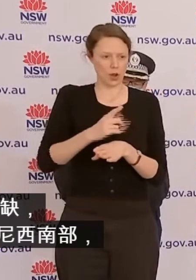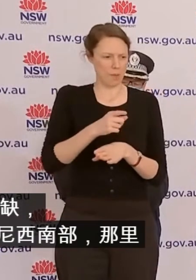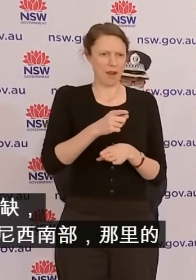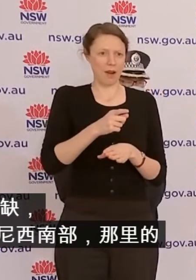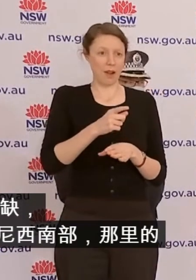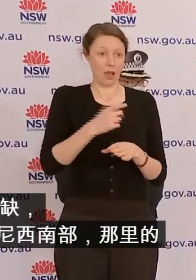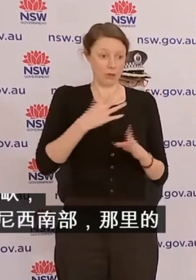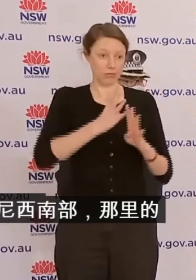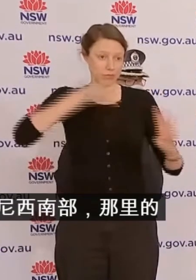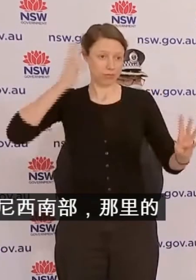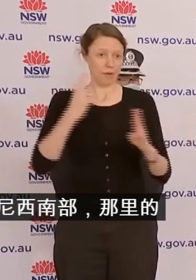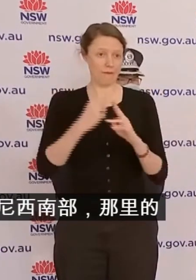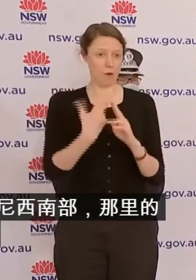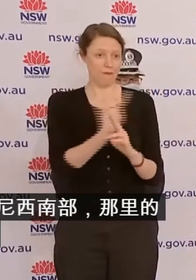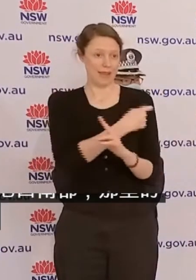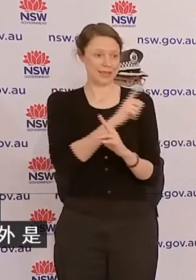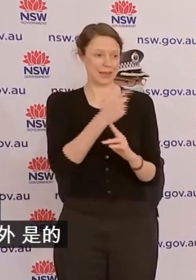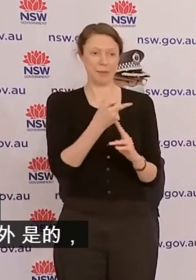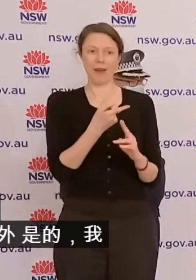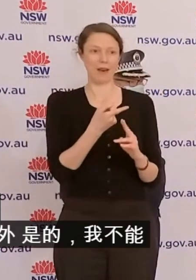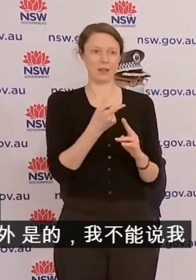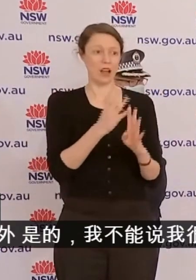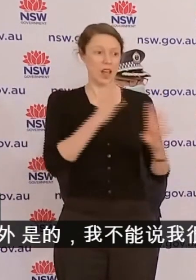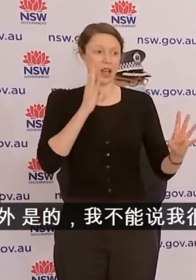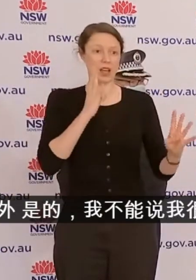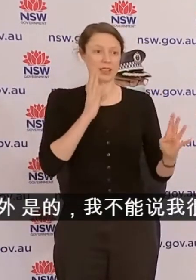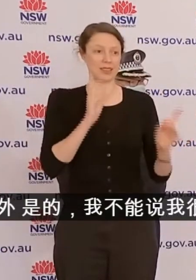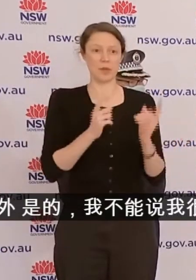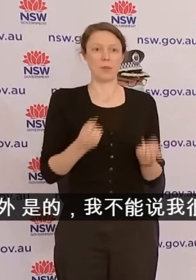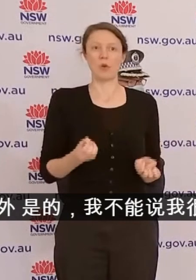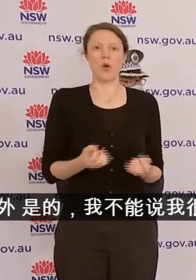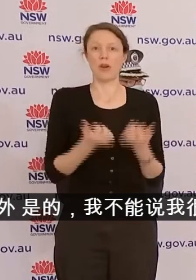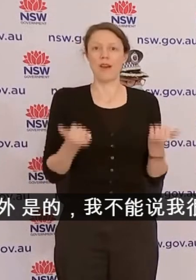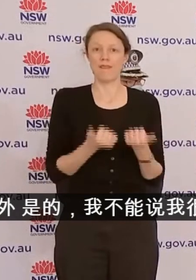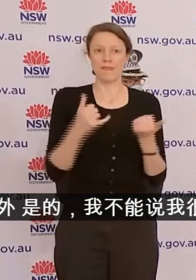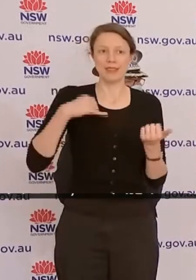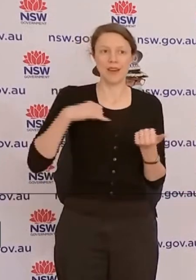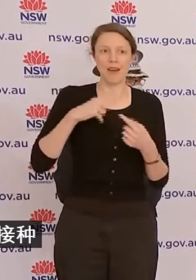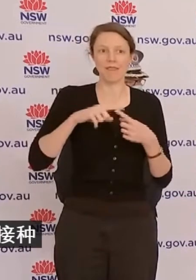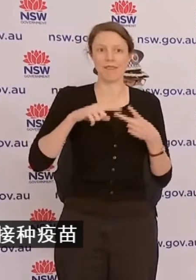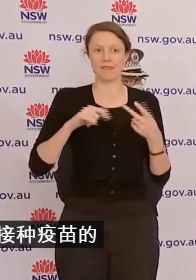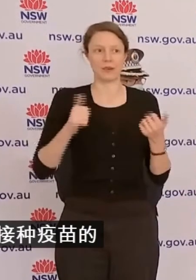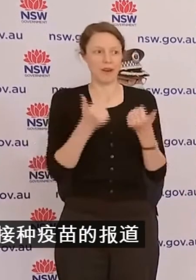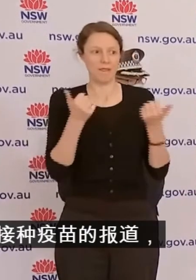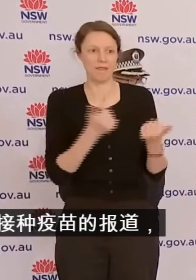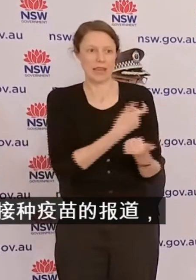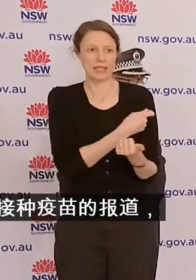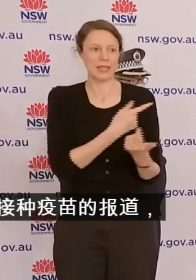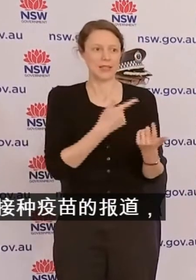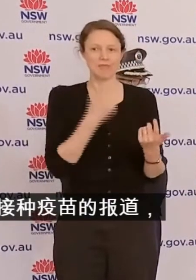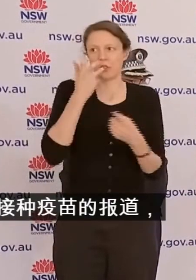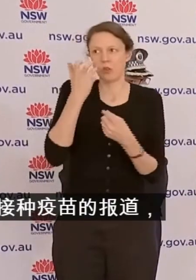southwest Sydney, where people have been turned away from those clinics? Yeah, no, can I say I was concerned to learn about reports where people were keen to get the vaccine and